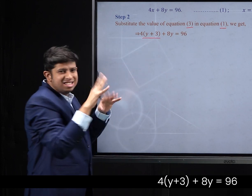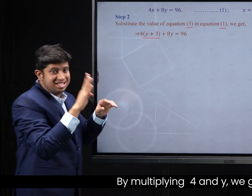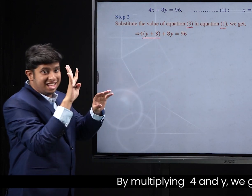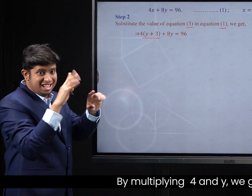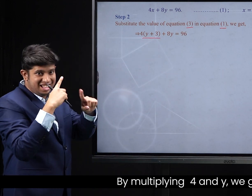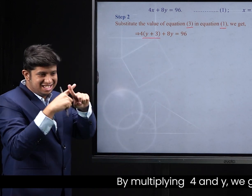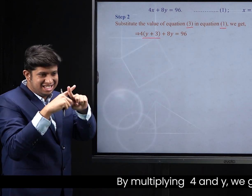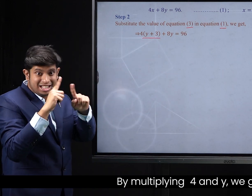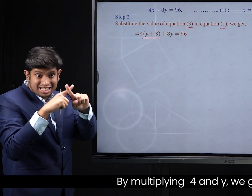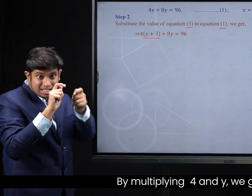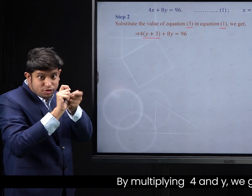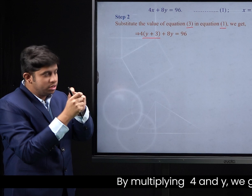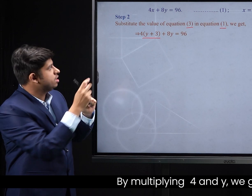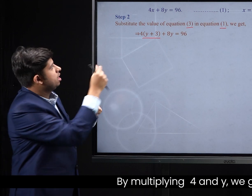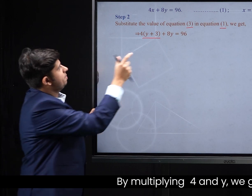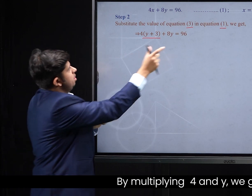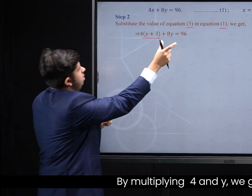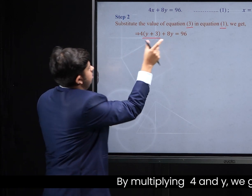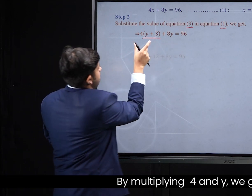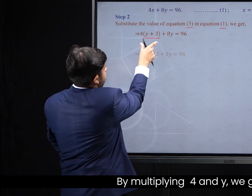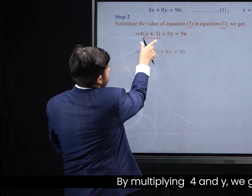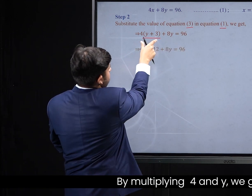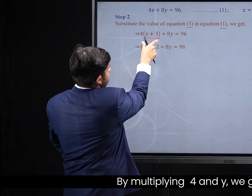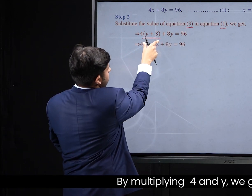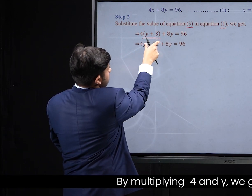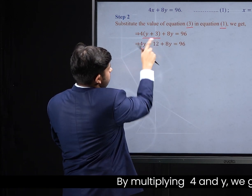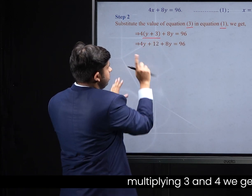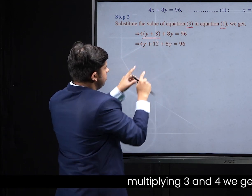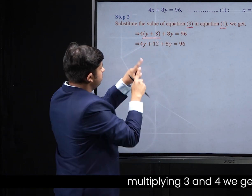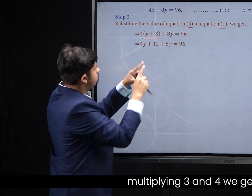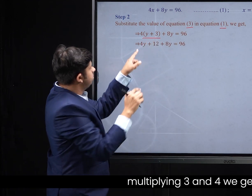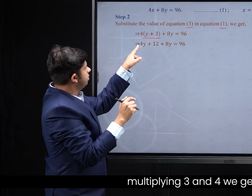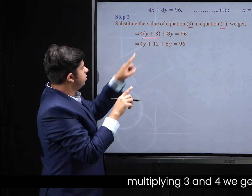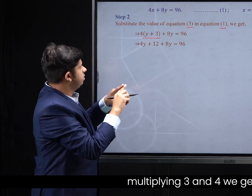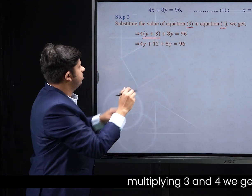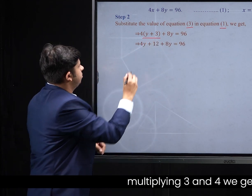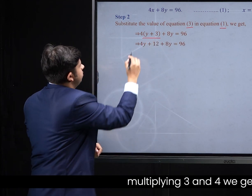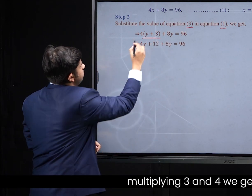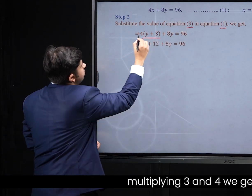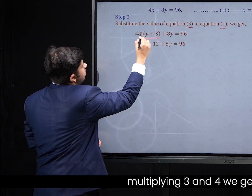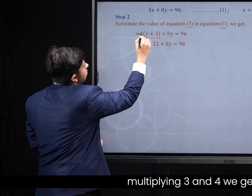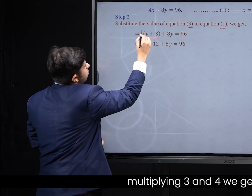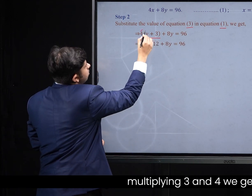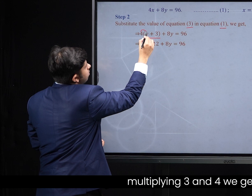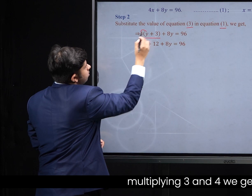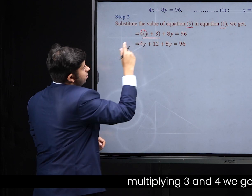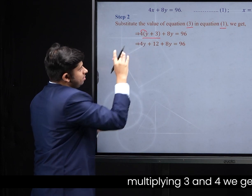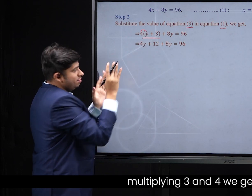By multiplying 4 and y, we get 4y. Multiplying 3 and 4, we get 12